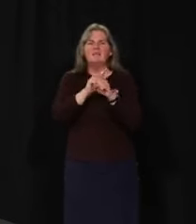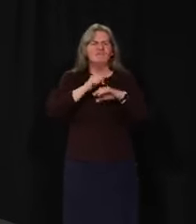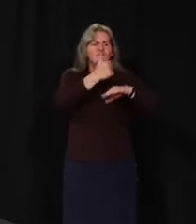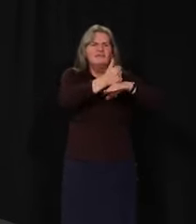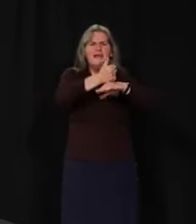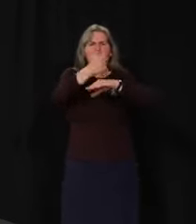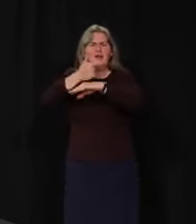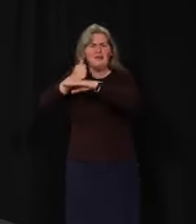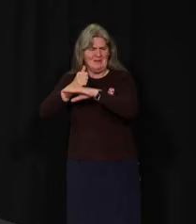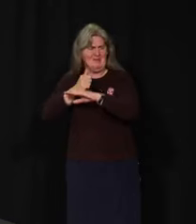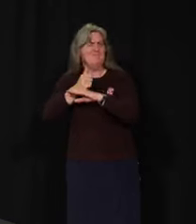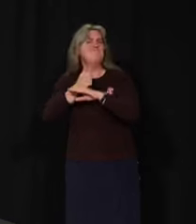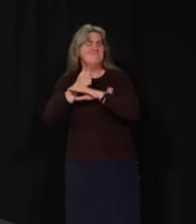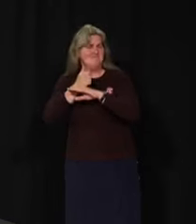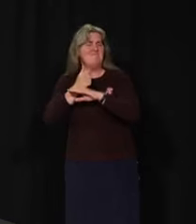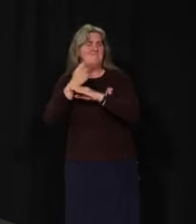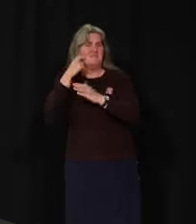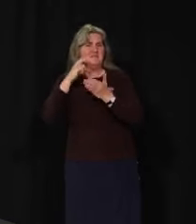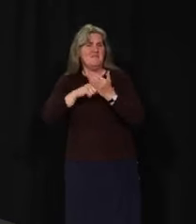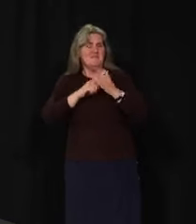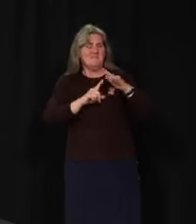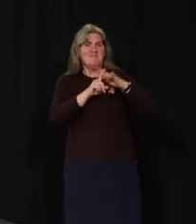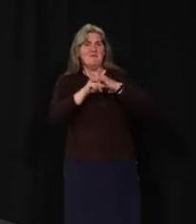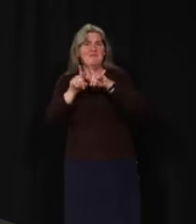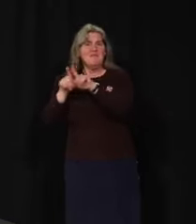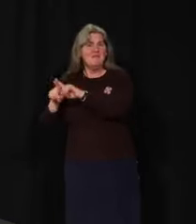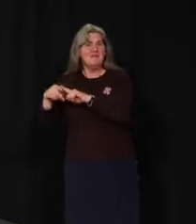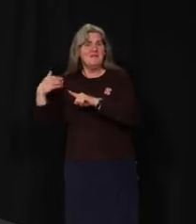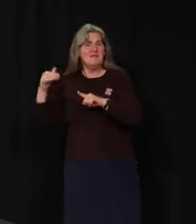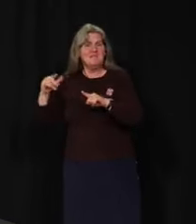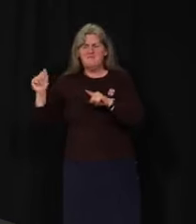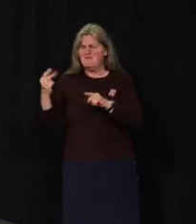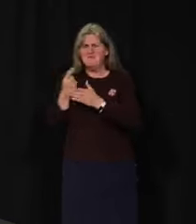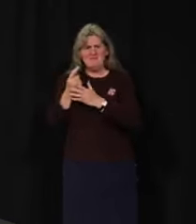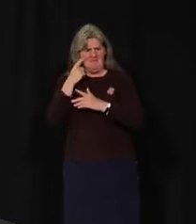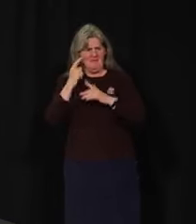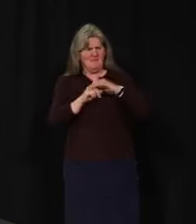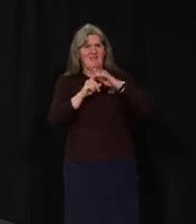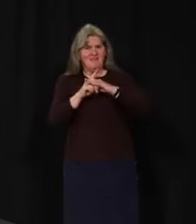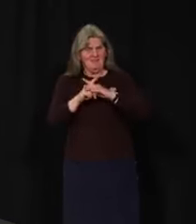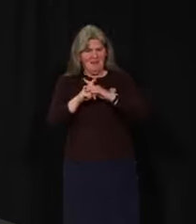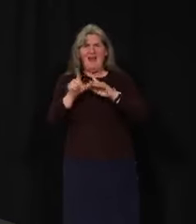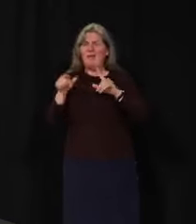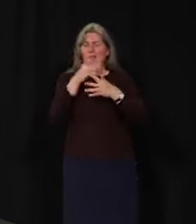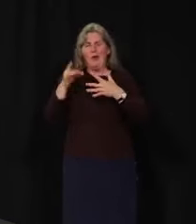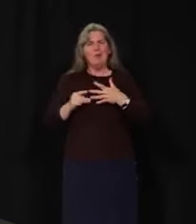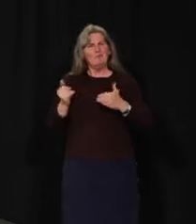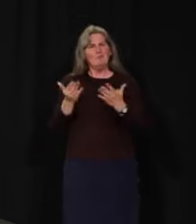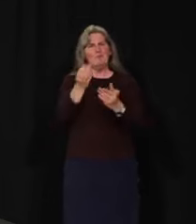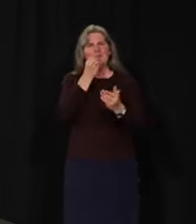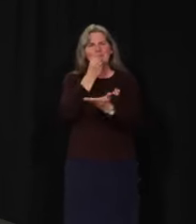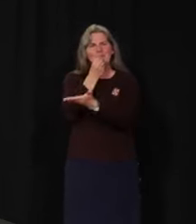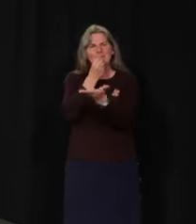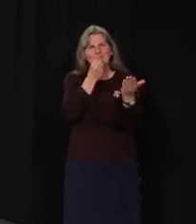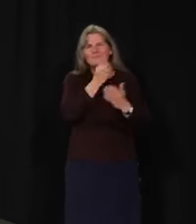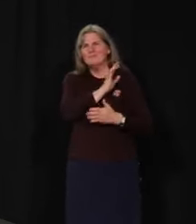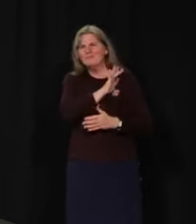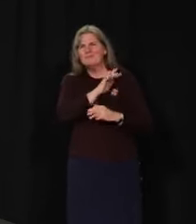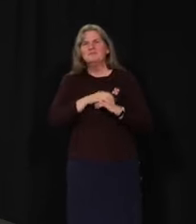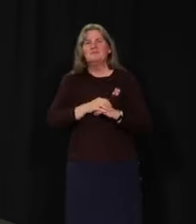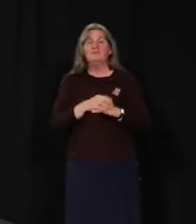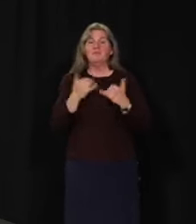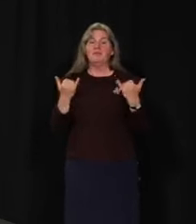have even there's been new establishments that have even emerged in the last few weeks to provide additional options. Today is